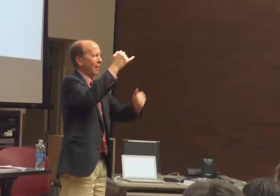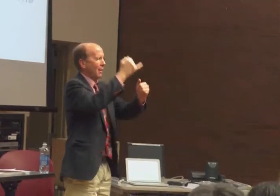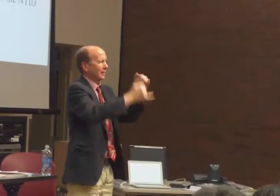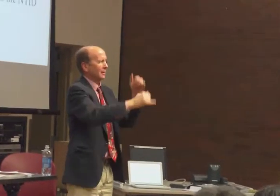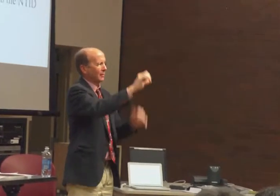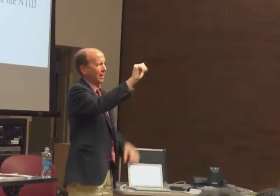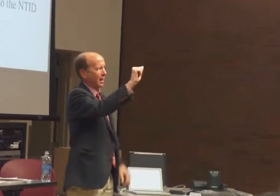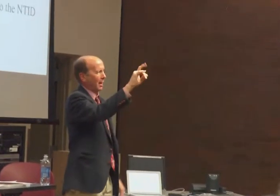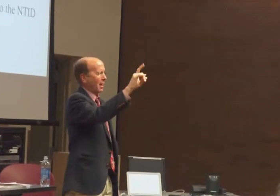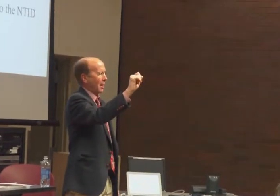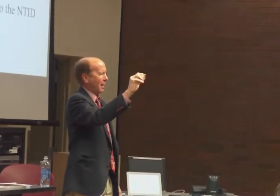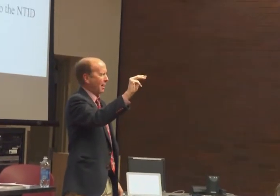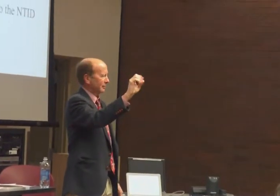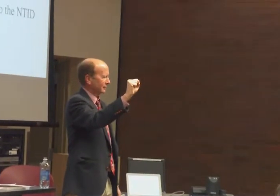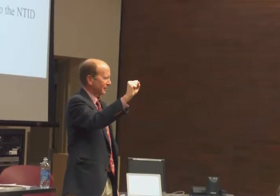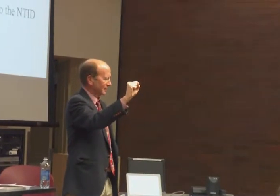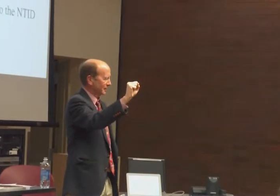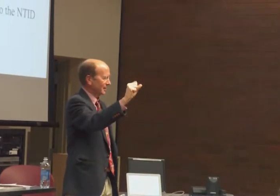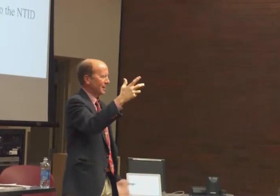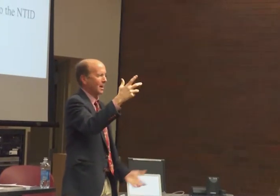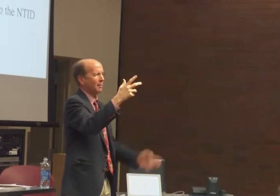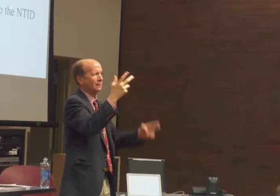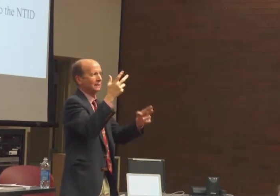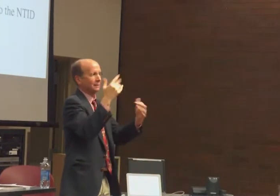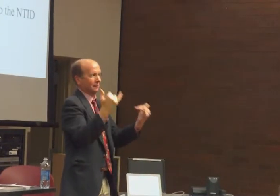Hi, my name is Rob Adams,